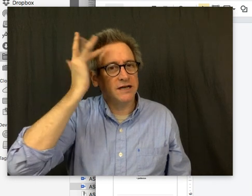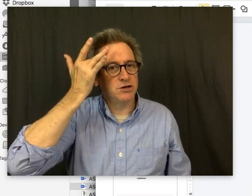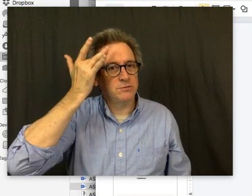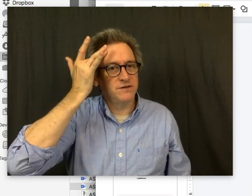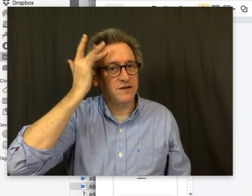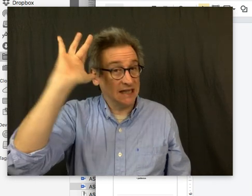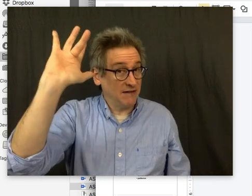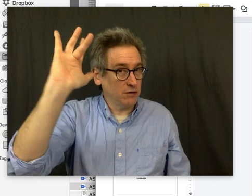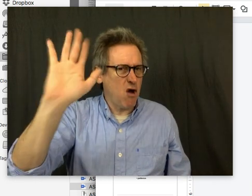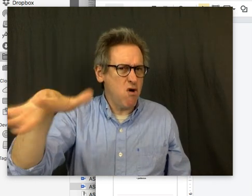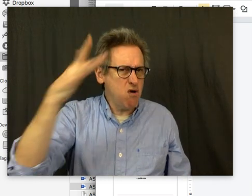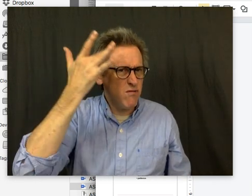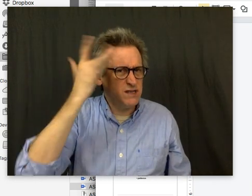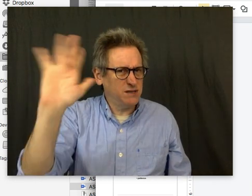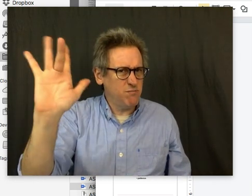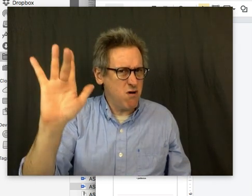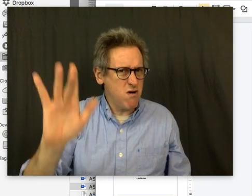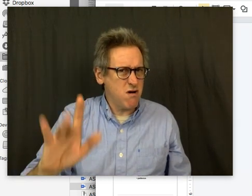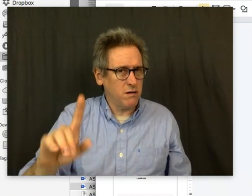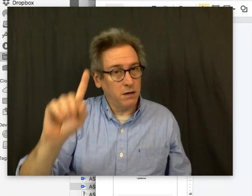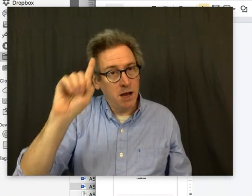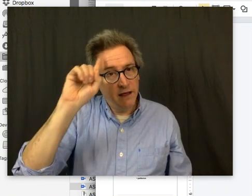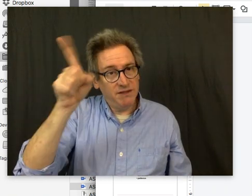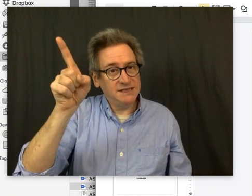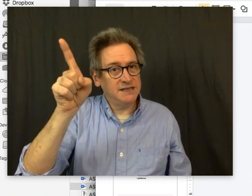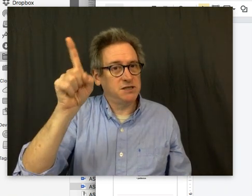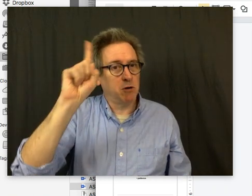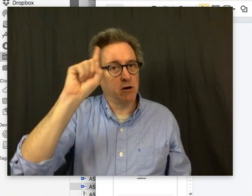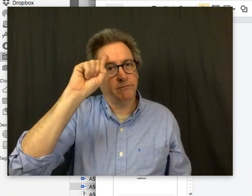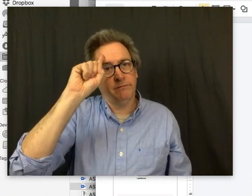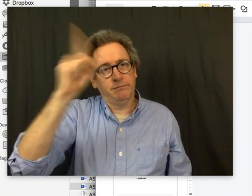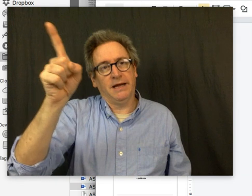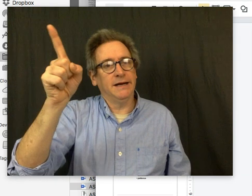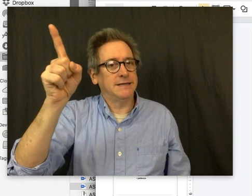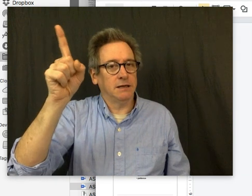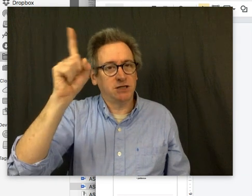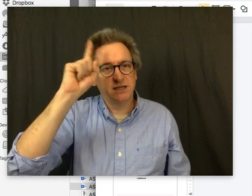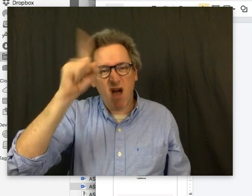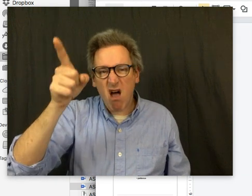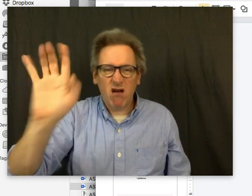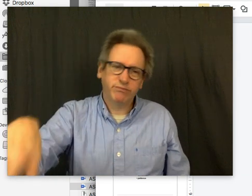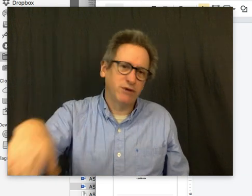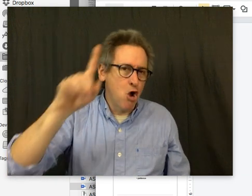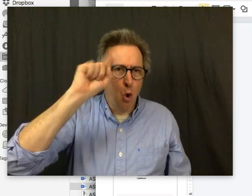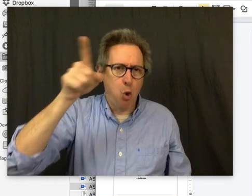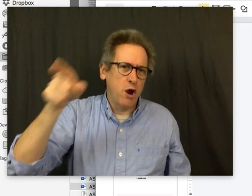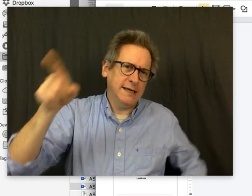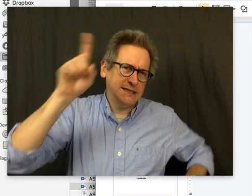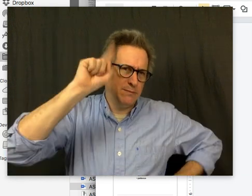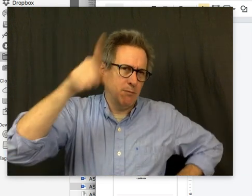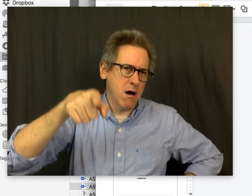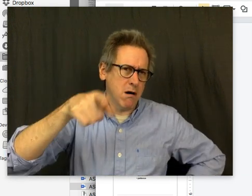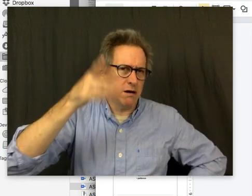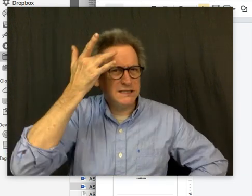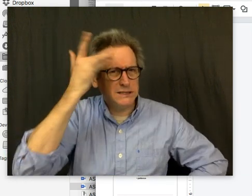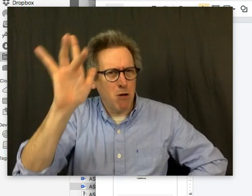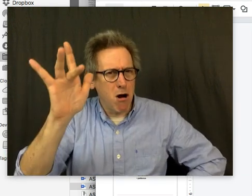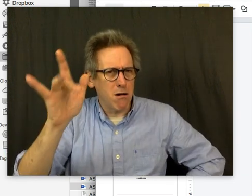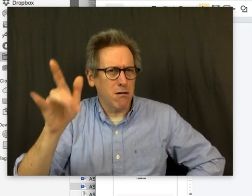smart in terms of clever. Oh, smart. This is smart in intelligence. He's